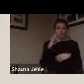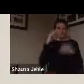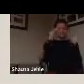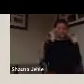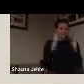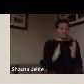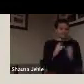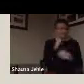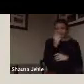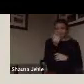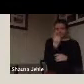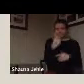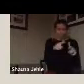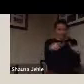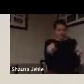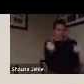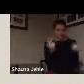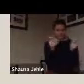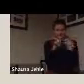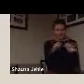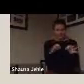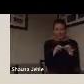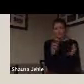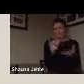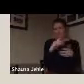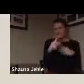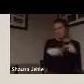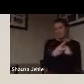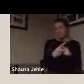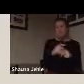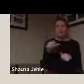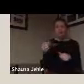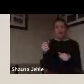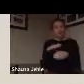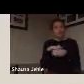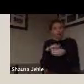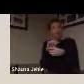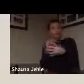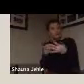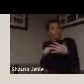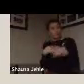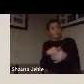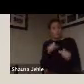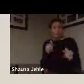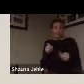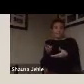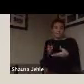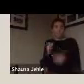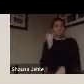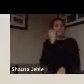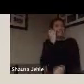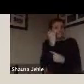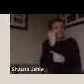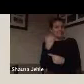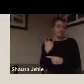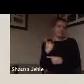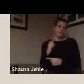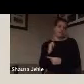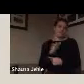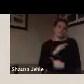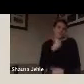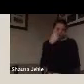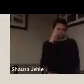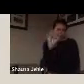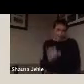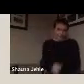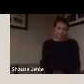the linguistics of a sign language, that type of thing. There's a lot of other areas that we can also serve in if we have the staff and the capacity to do